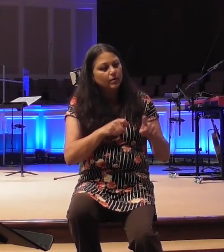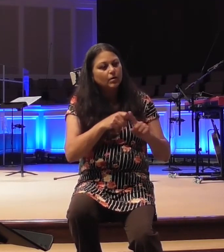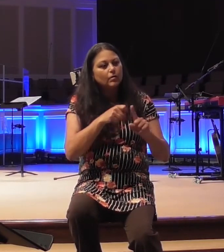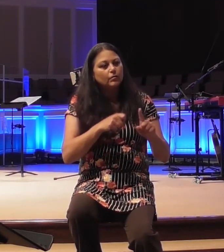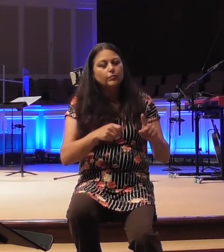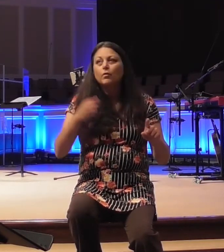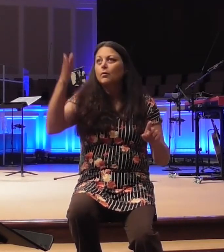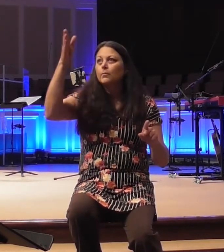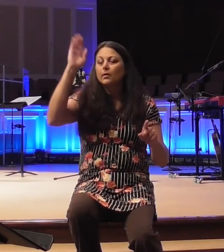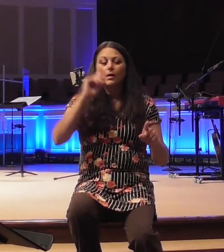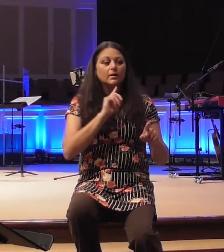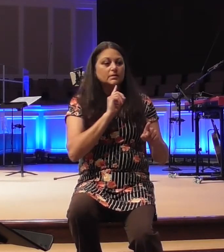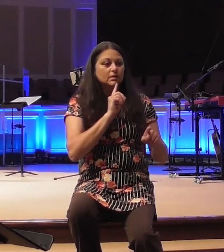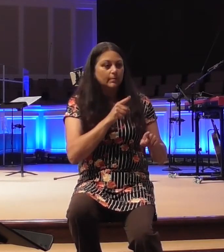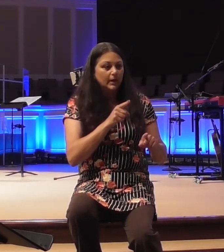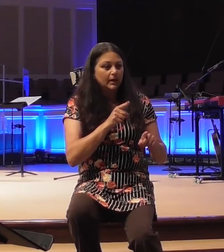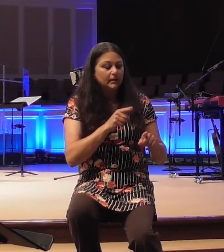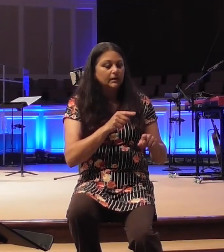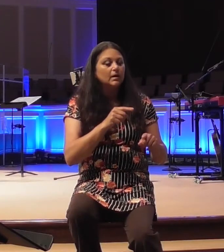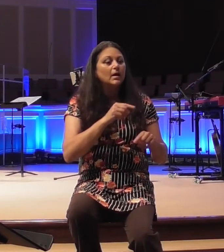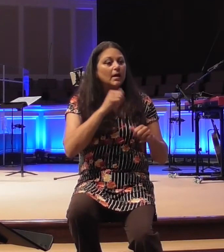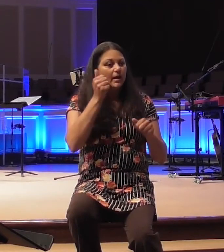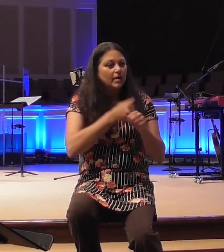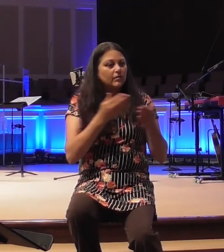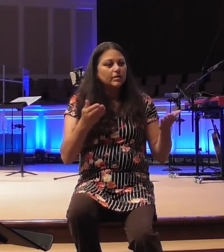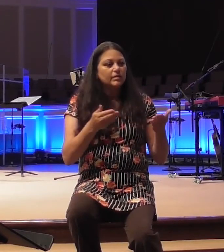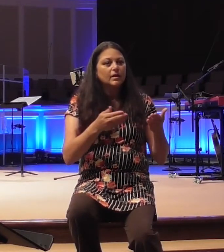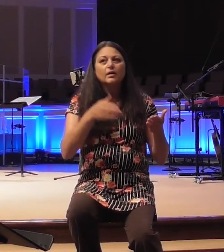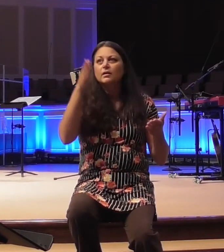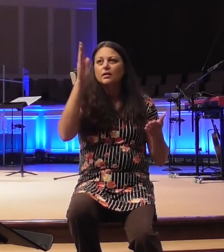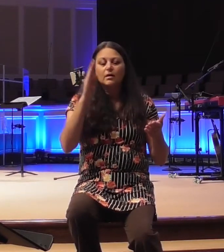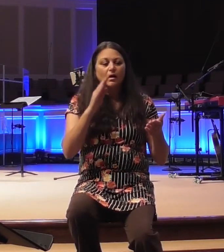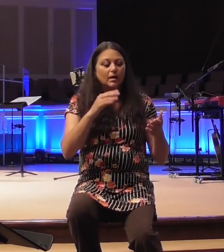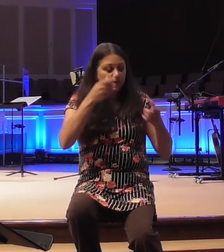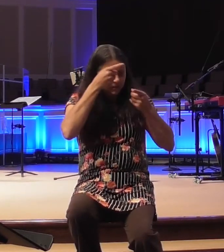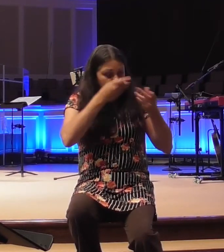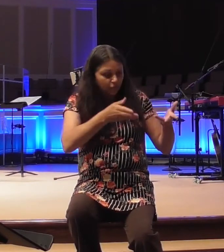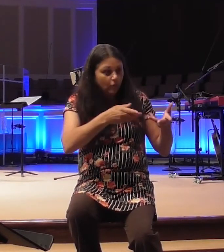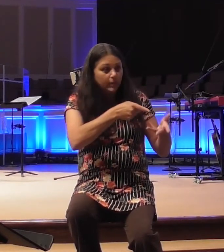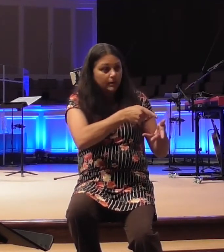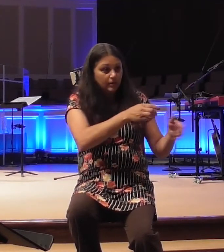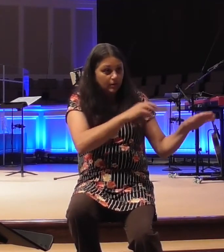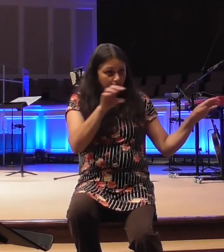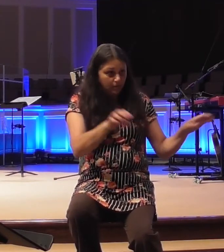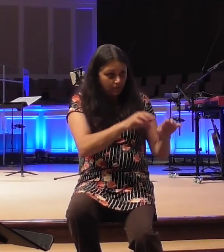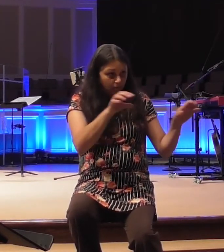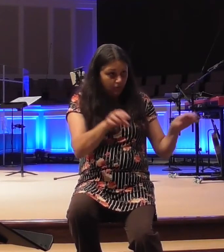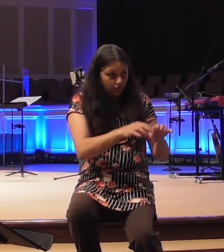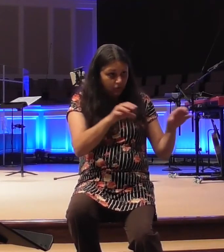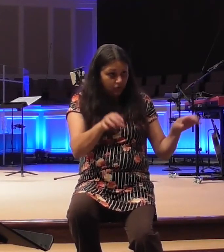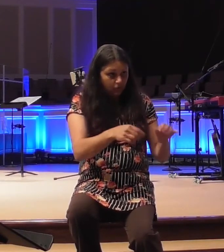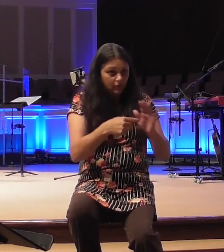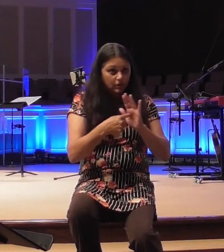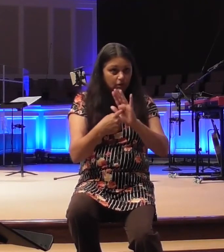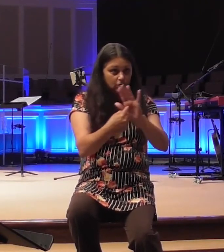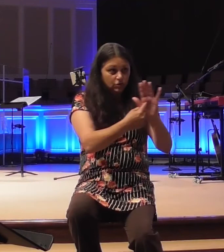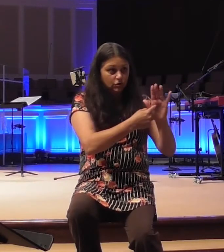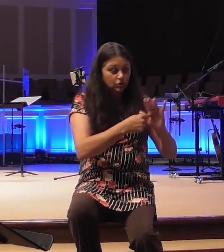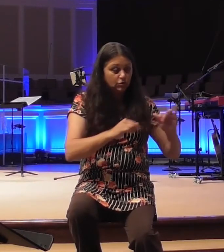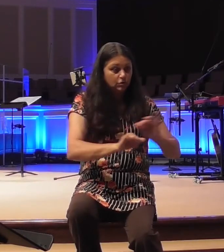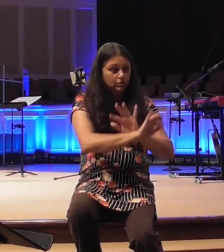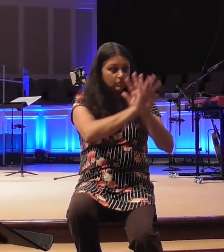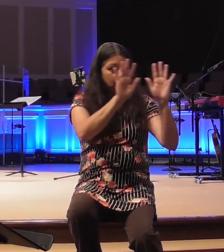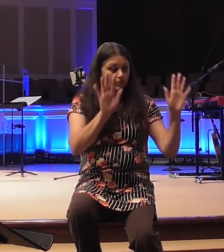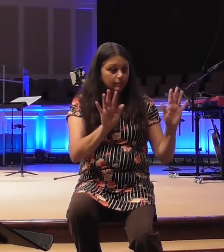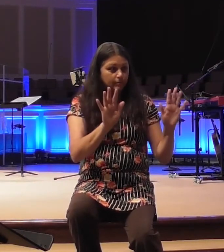they're sacrificing, that they're worshiping, that they're working, that their light of their lives is going to shine out to the whole world. The prophets had said